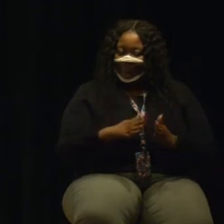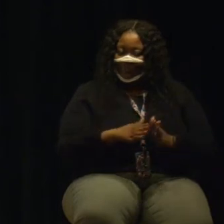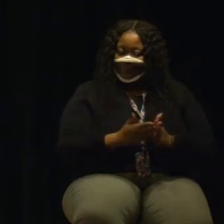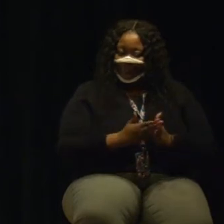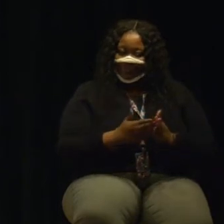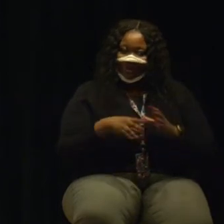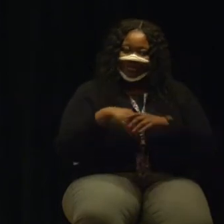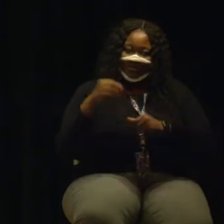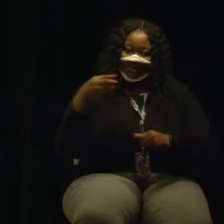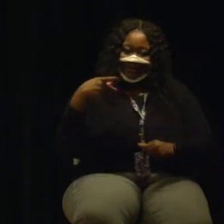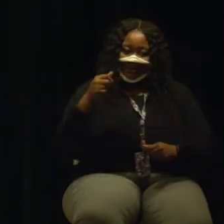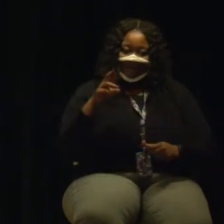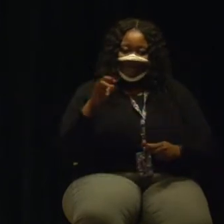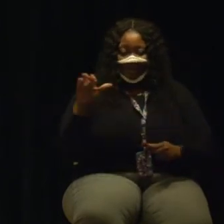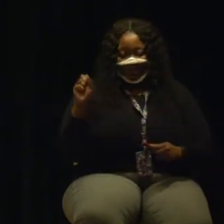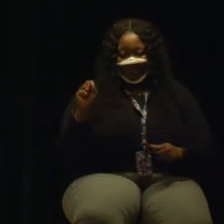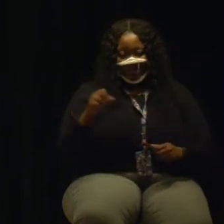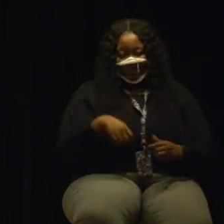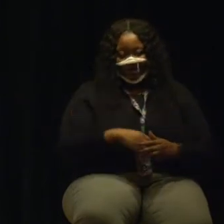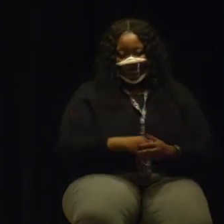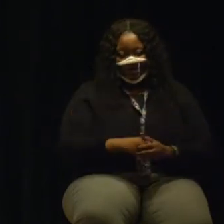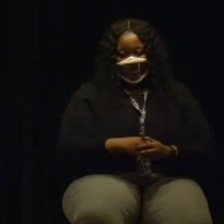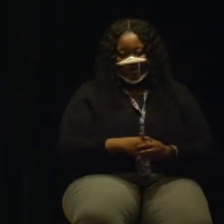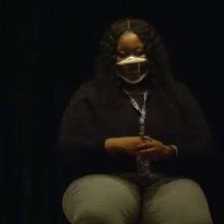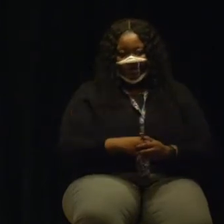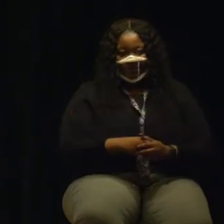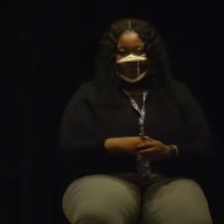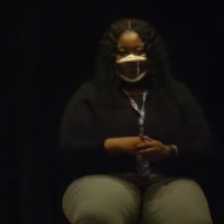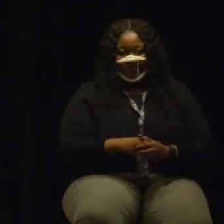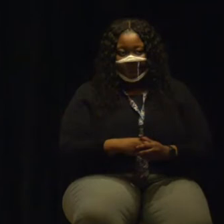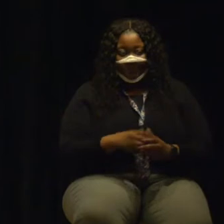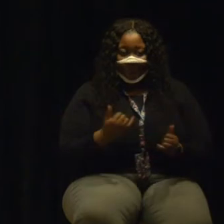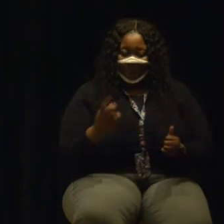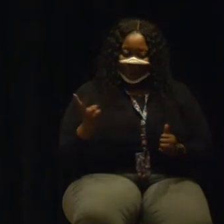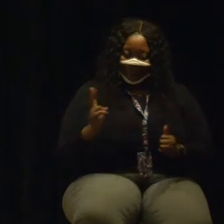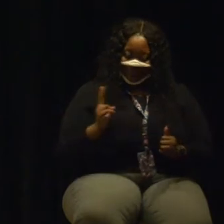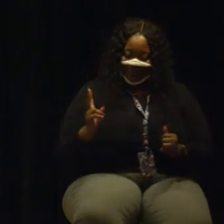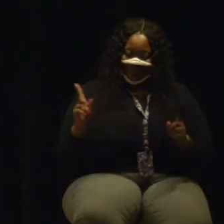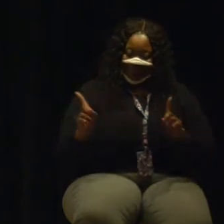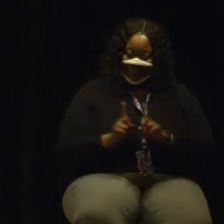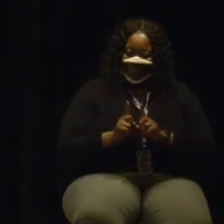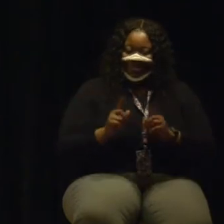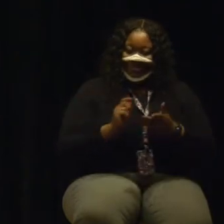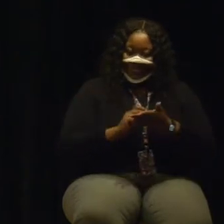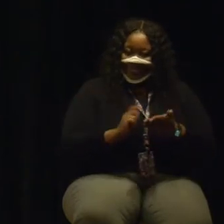to at some point he wanted to come to Indianapolis to work with me. He's like, I'll just come to Indianapolis. I was like, absolutely not.